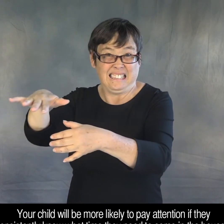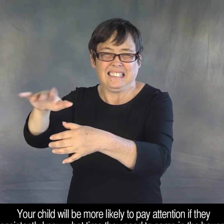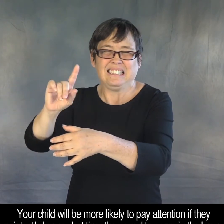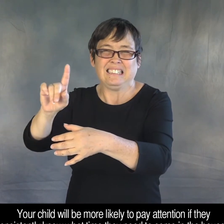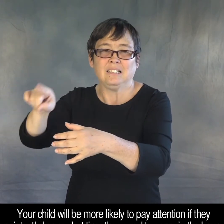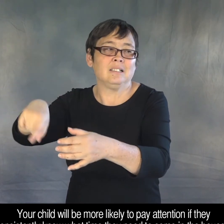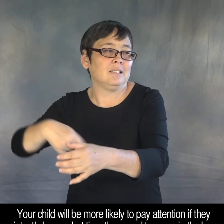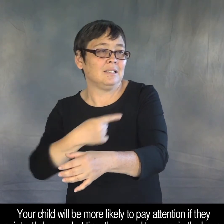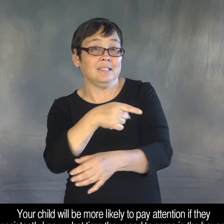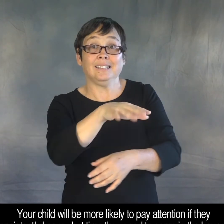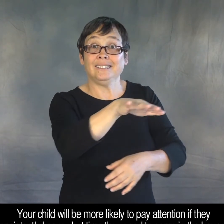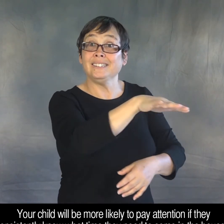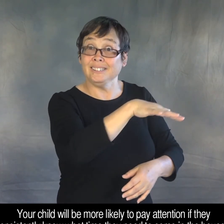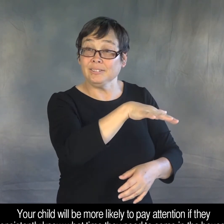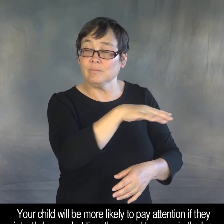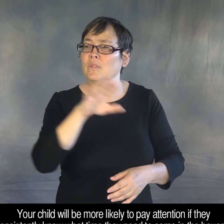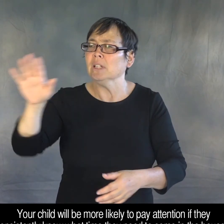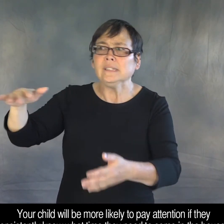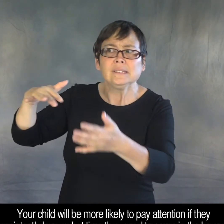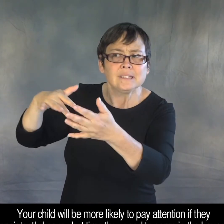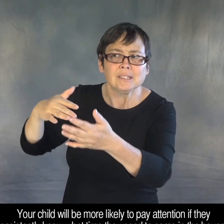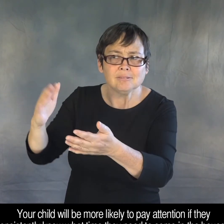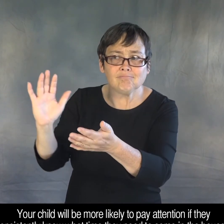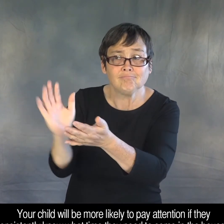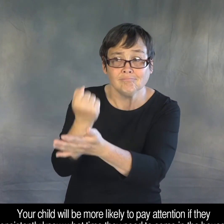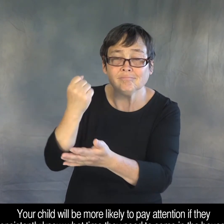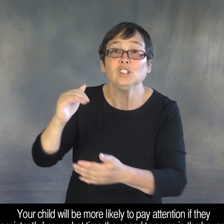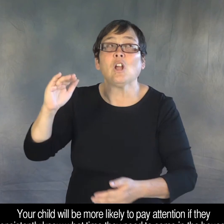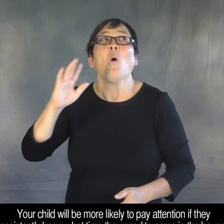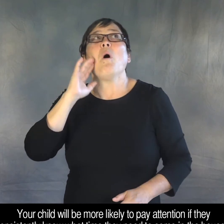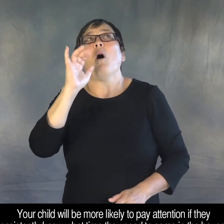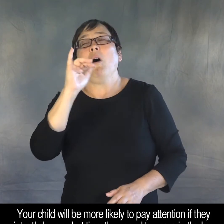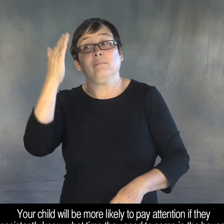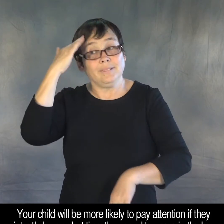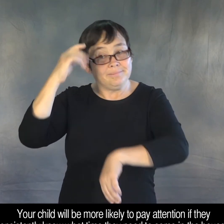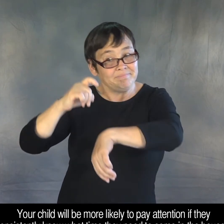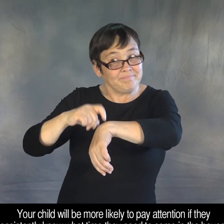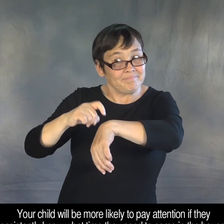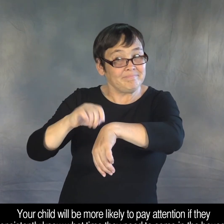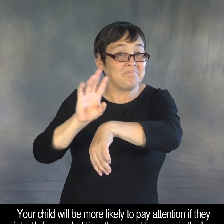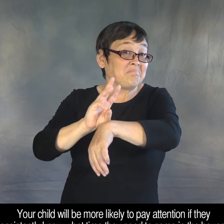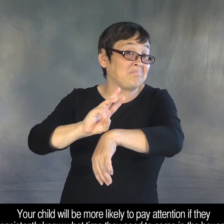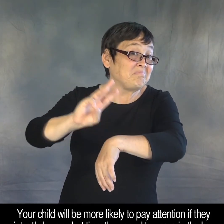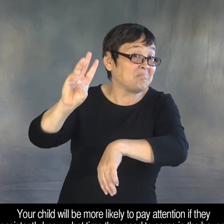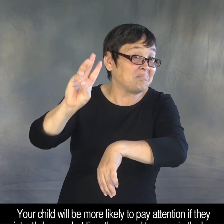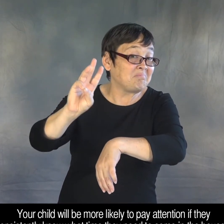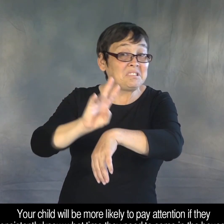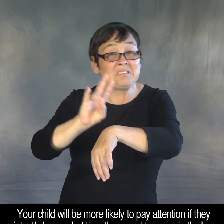Your child will be more likely to pay attention if they consistently know what time they need to come in the house.